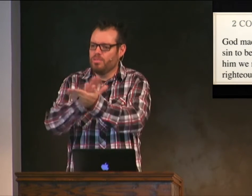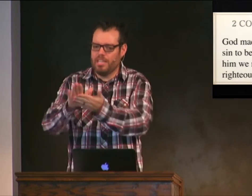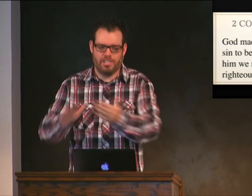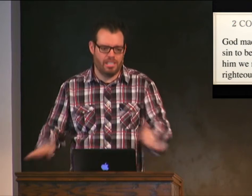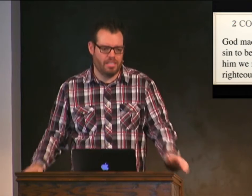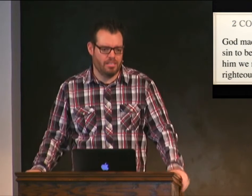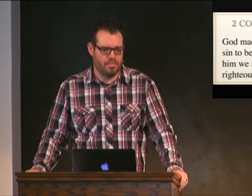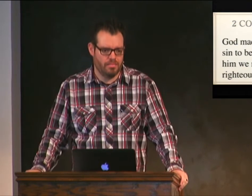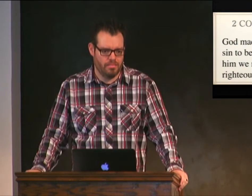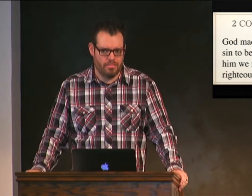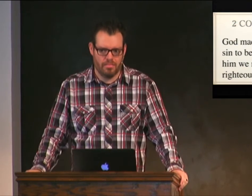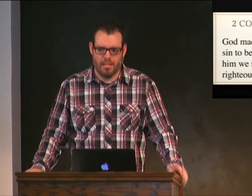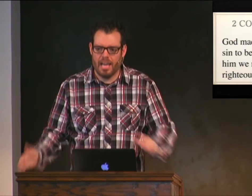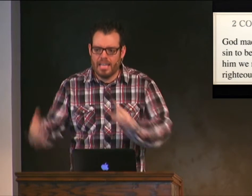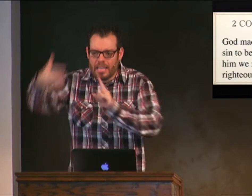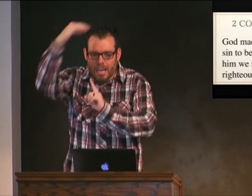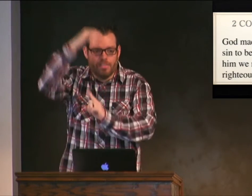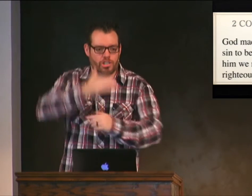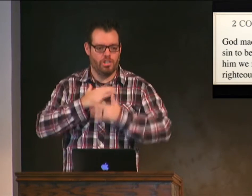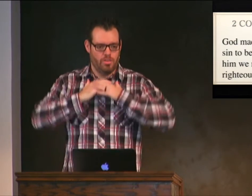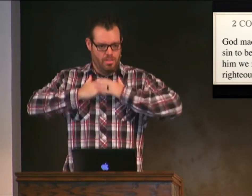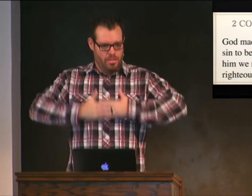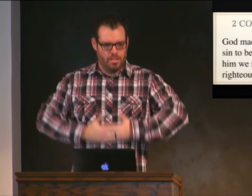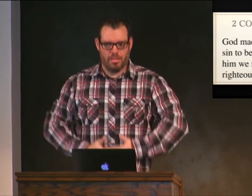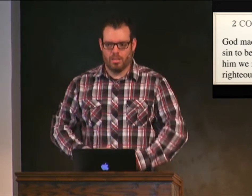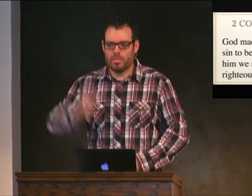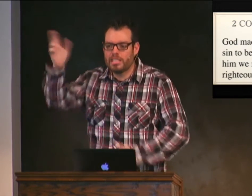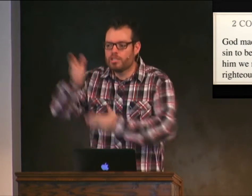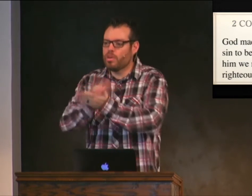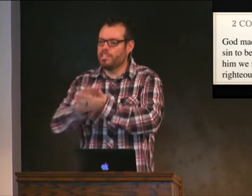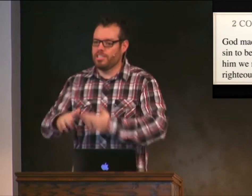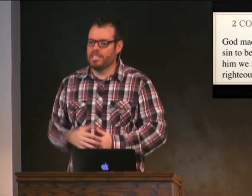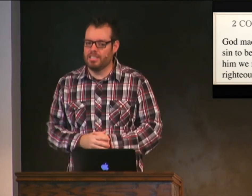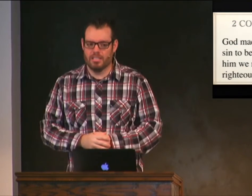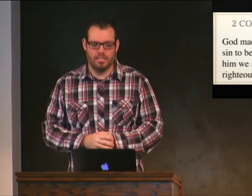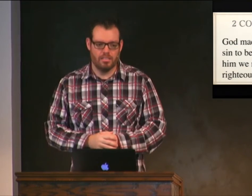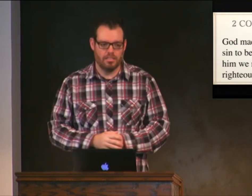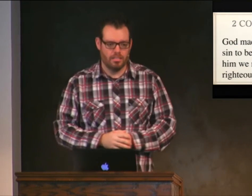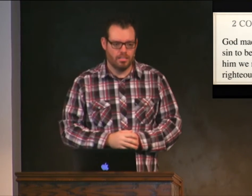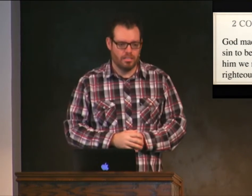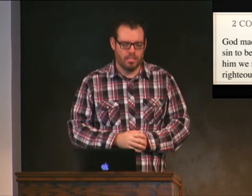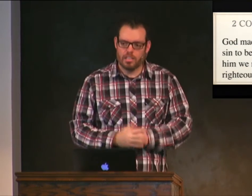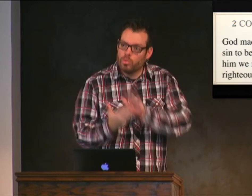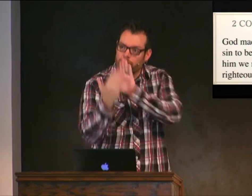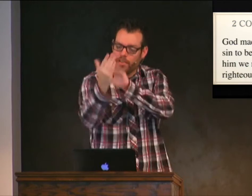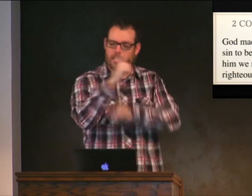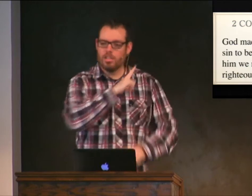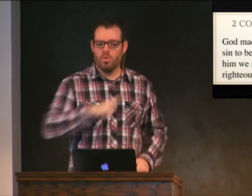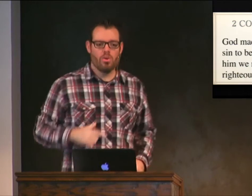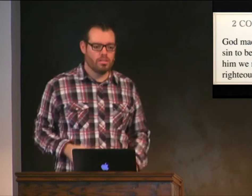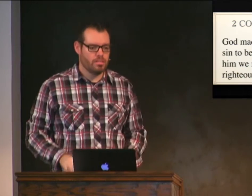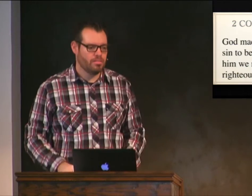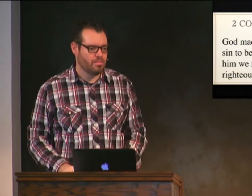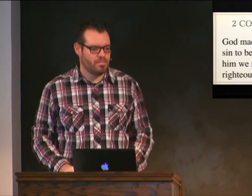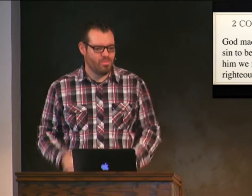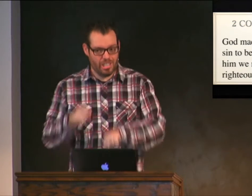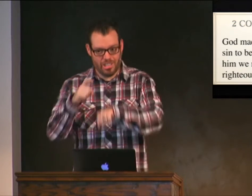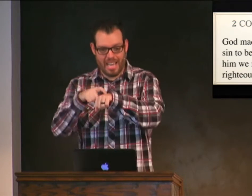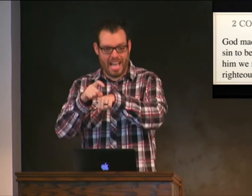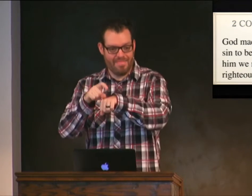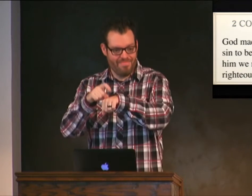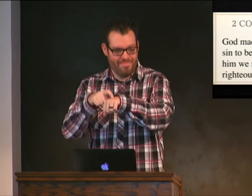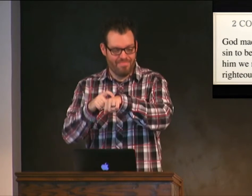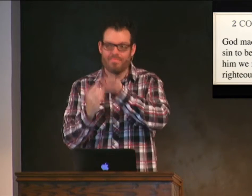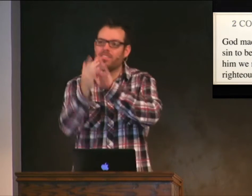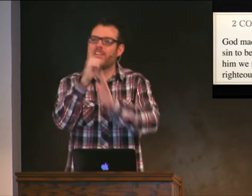to make you righteous. And he covers you with his righteousness. Because when you face the Lord, when